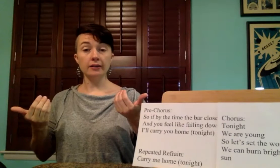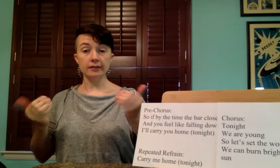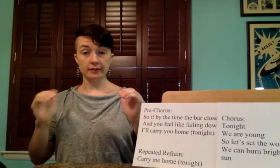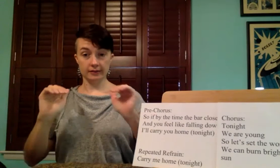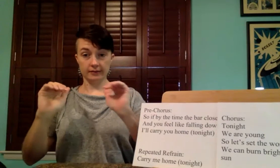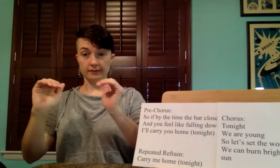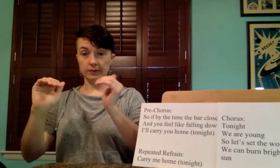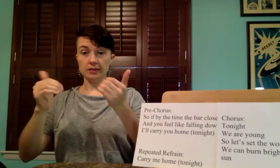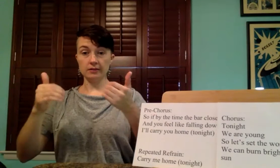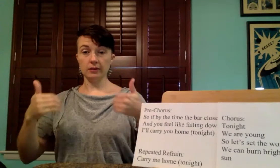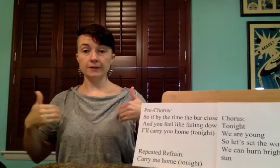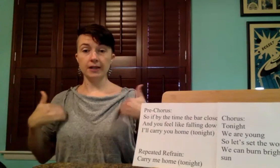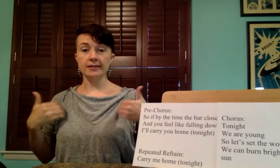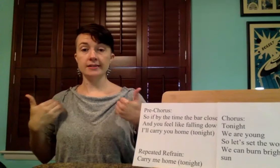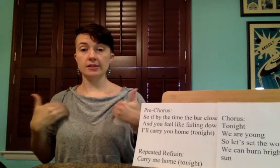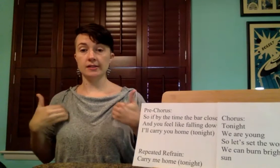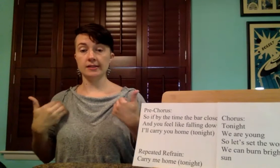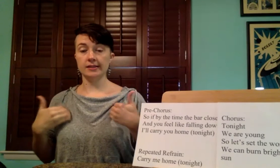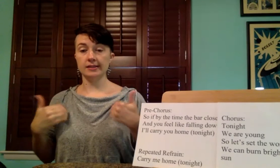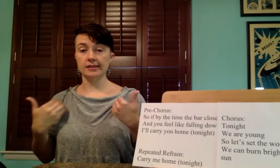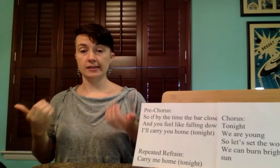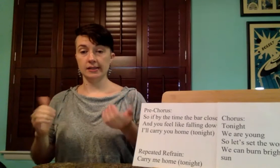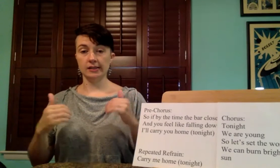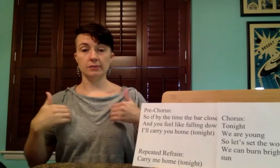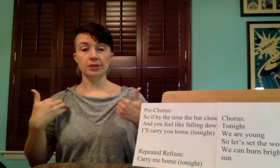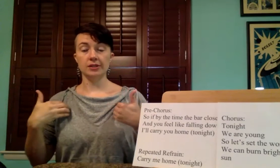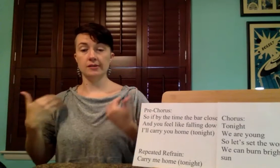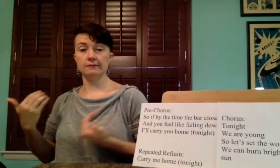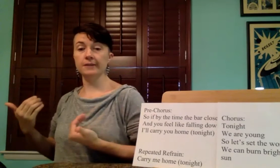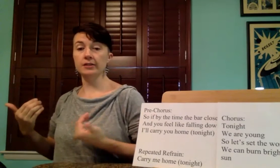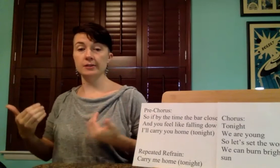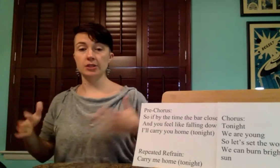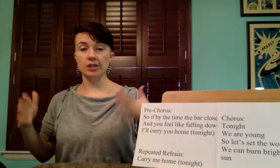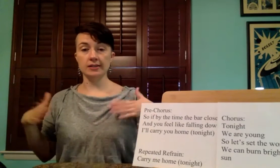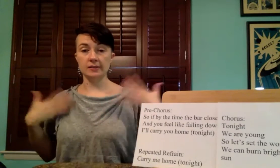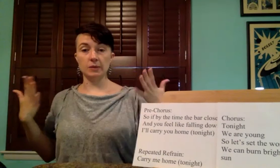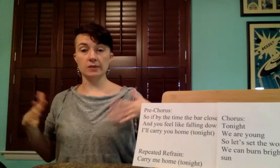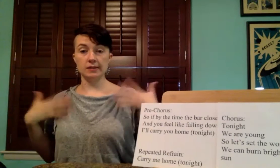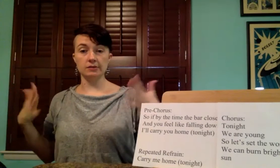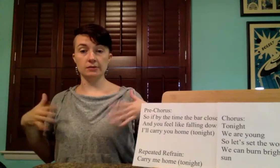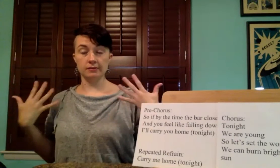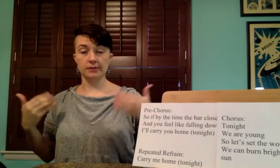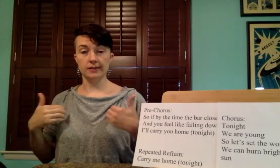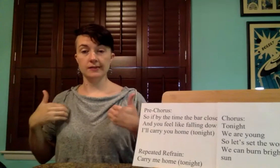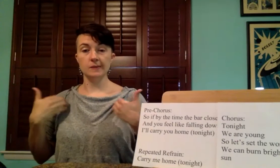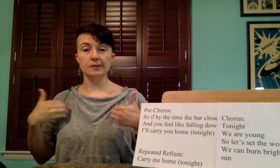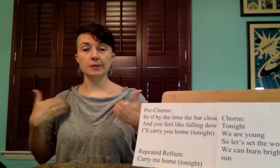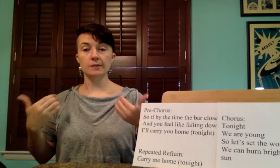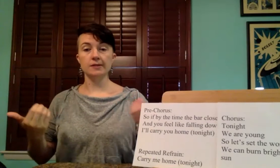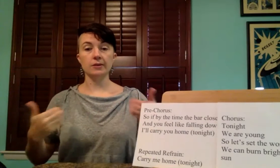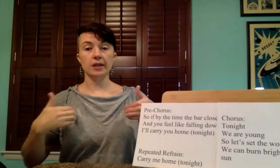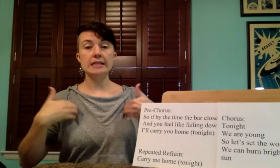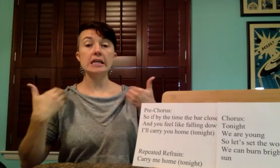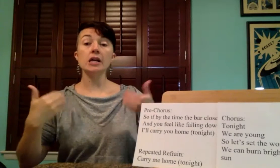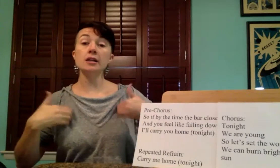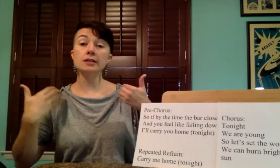Young, we curve our hands and just kind of brush the fingers up the chest as opposed to played palms. So